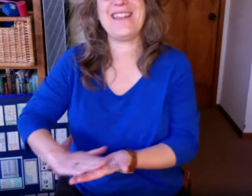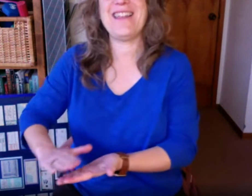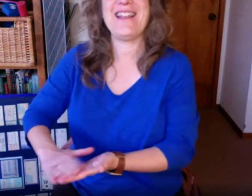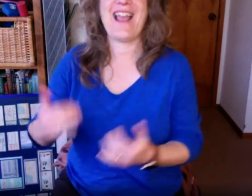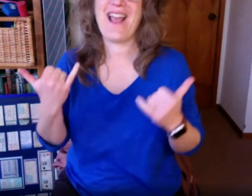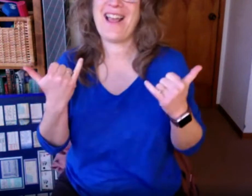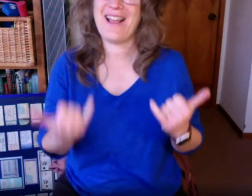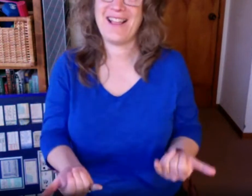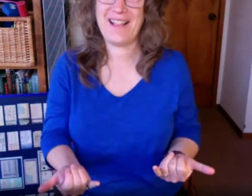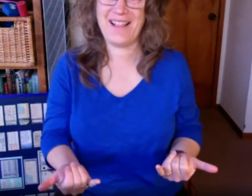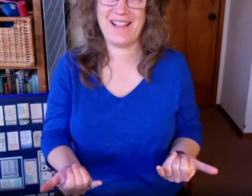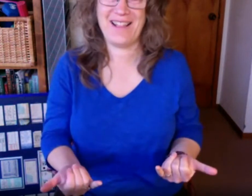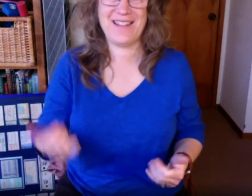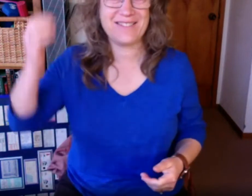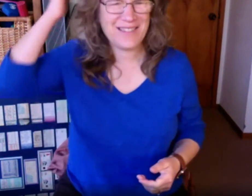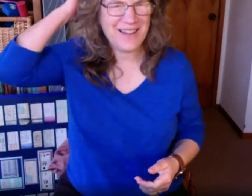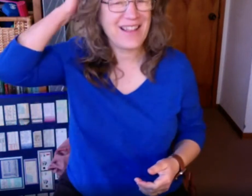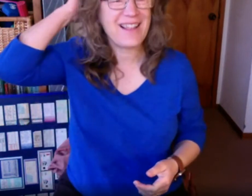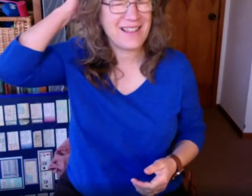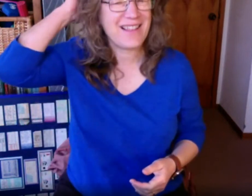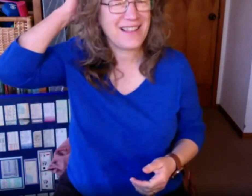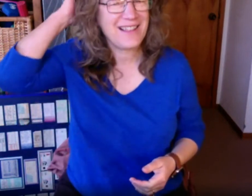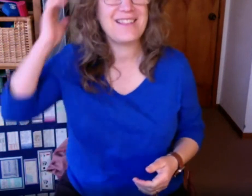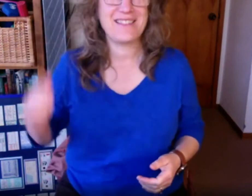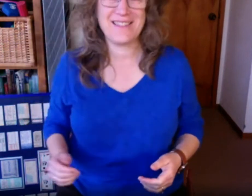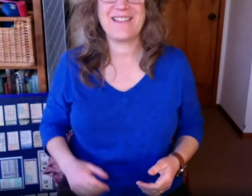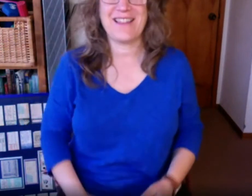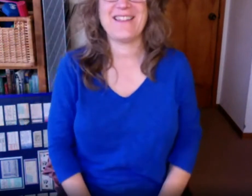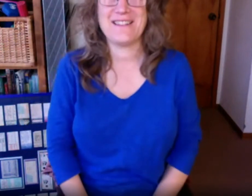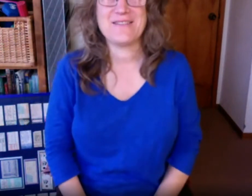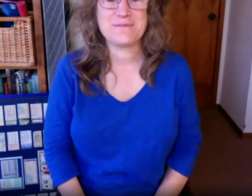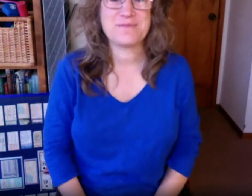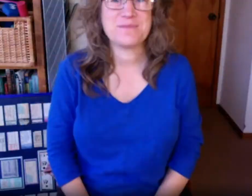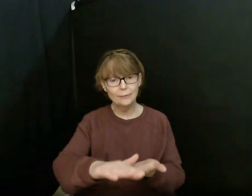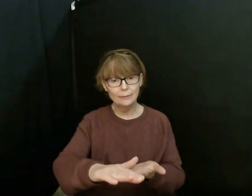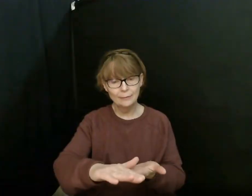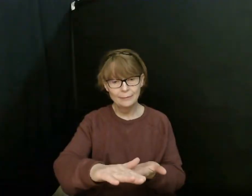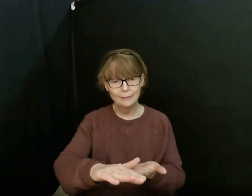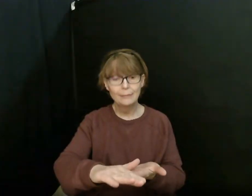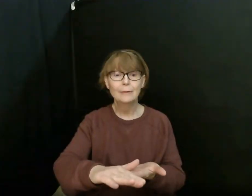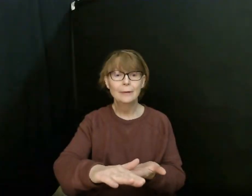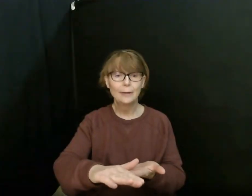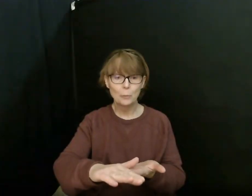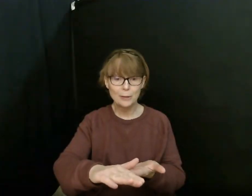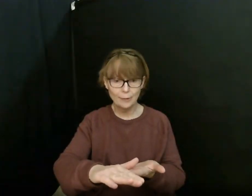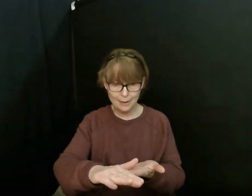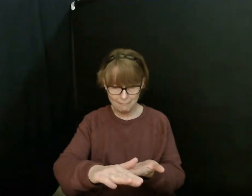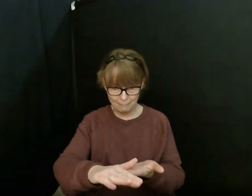Clean. Is that? Yeah. Nice. One time. And